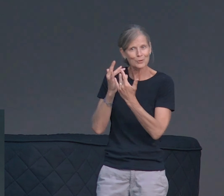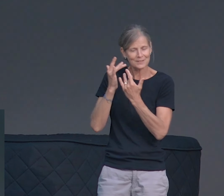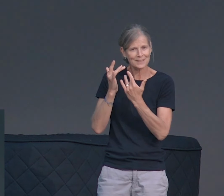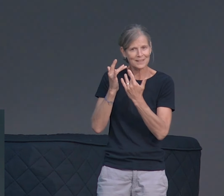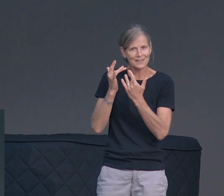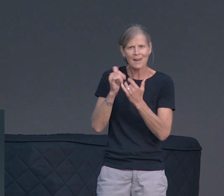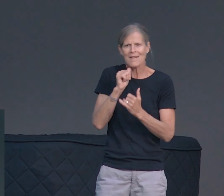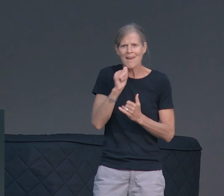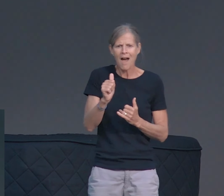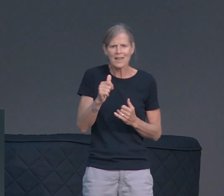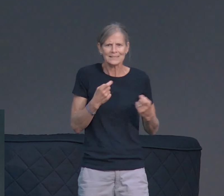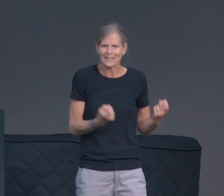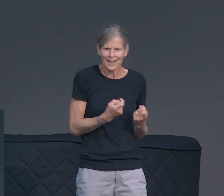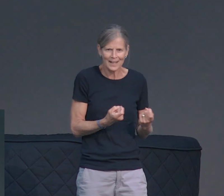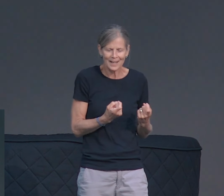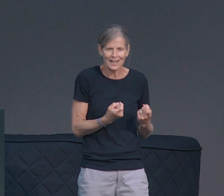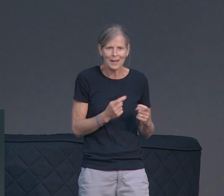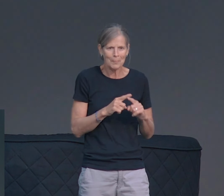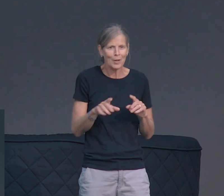Not an instance of sinning.